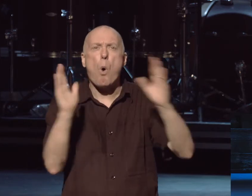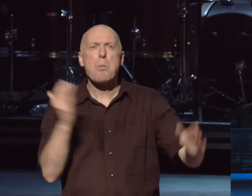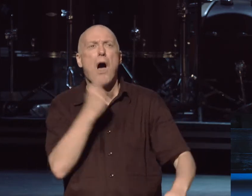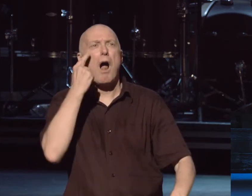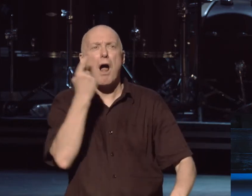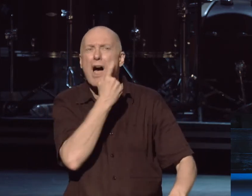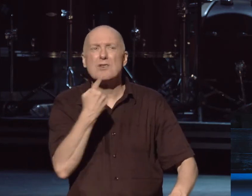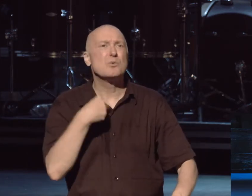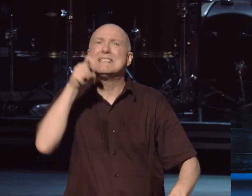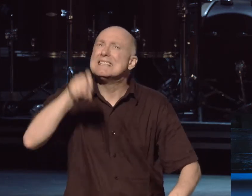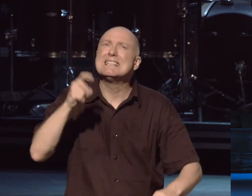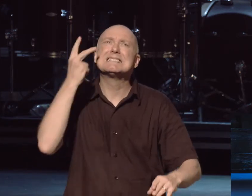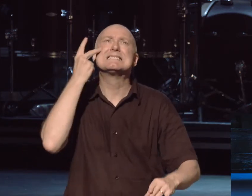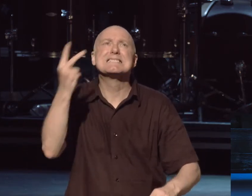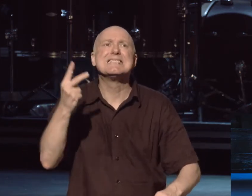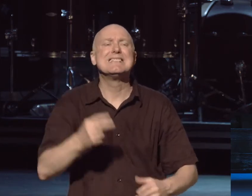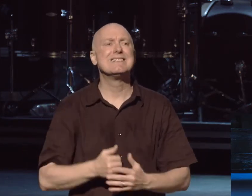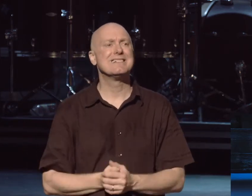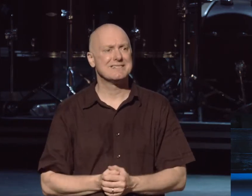oh Lord.